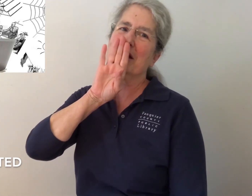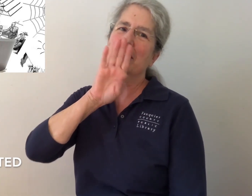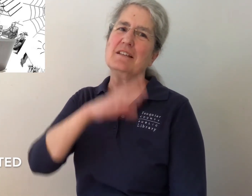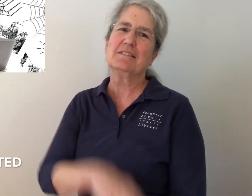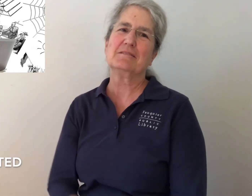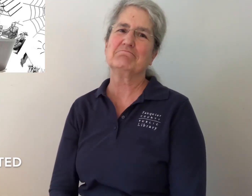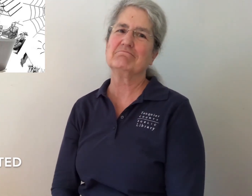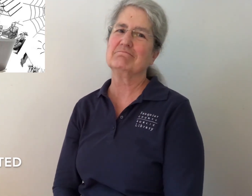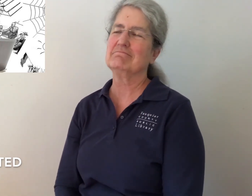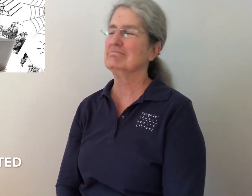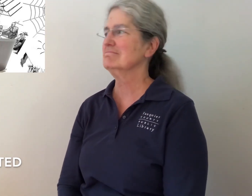Frustrated.